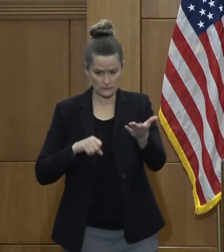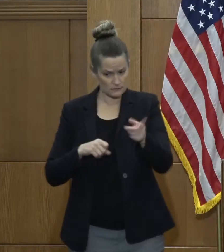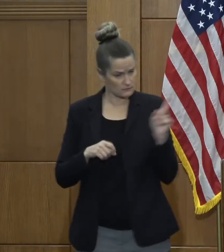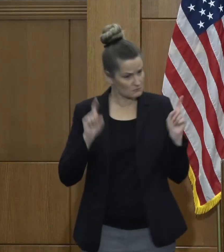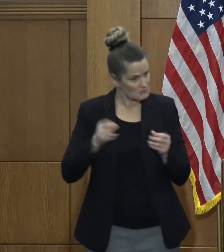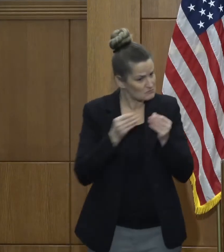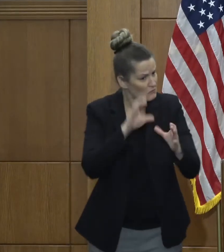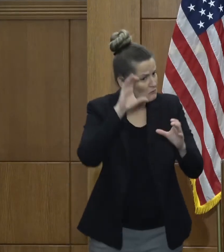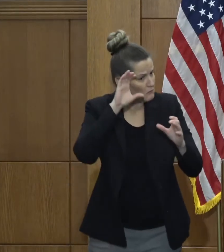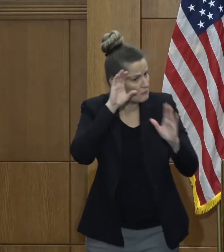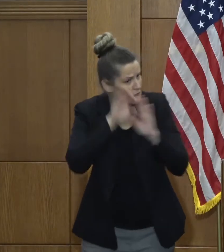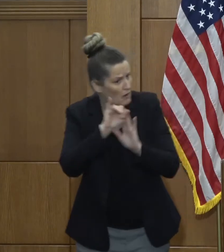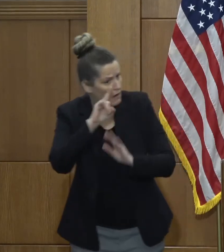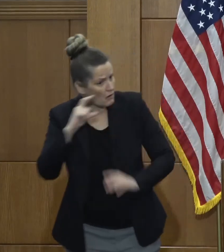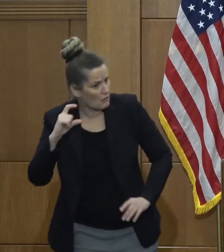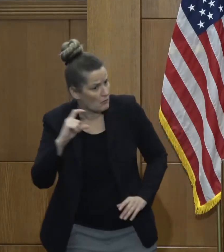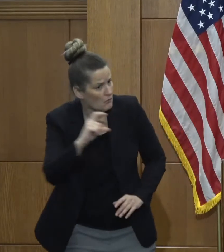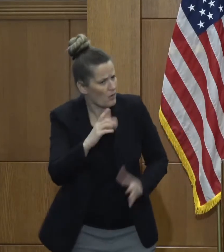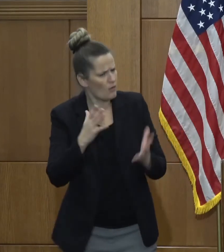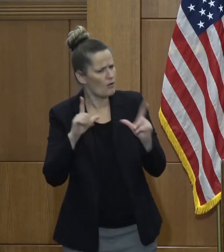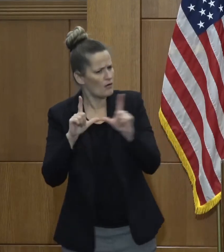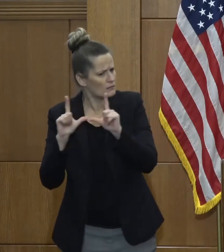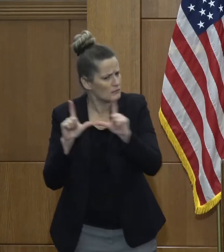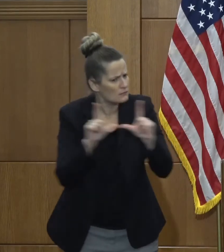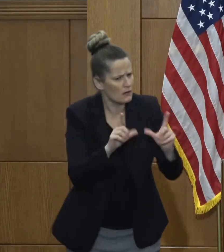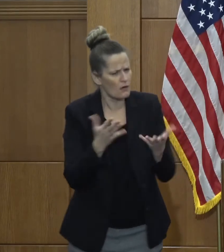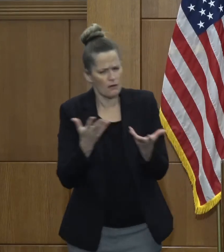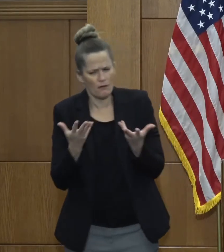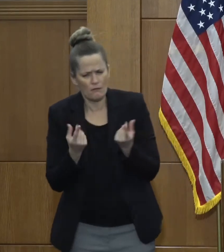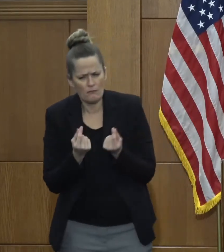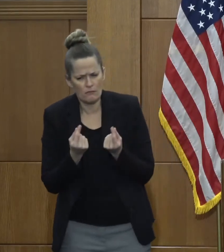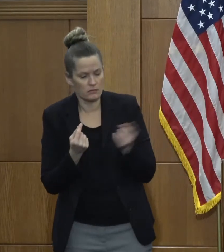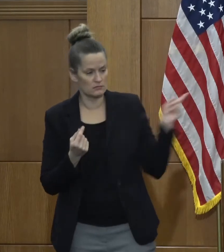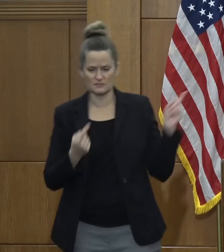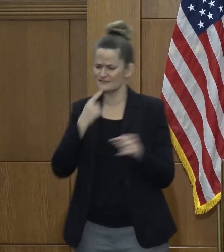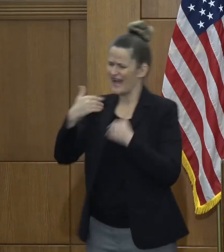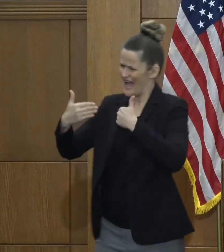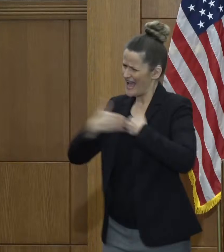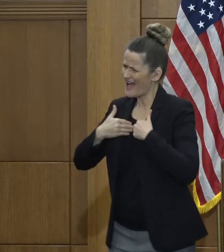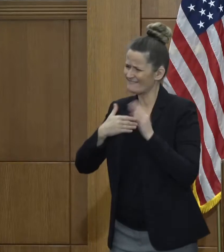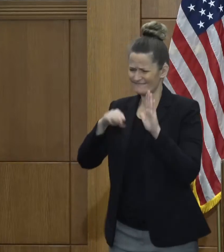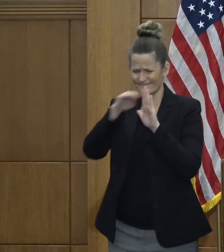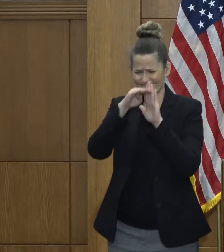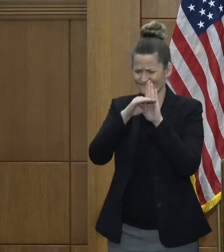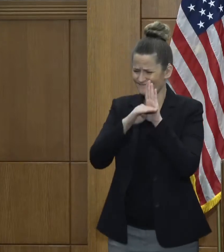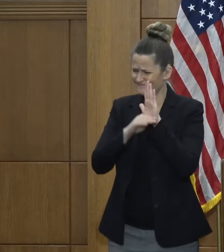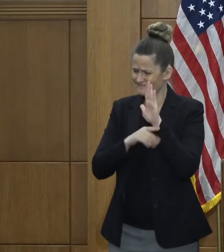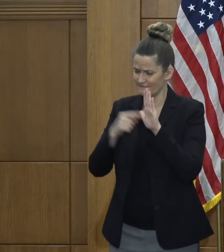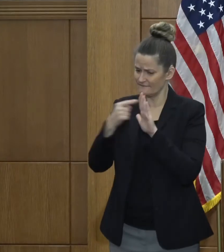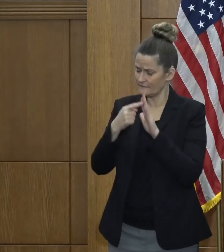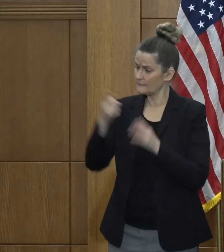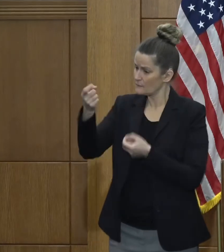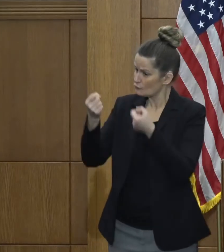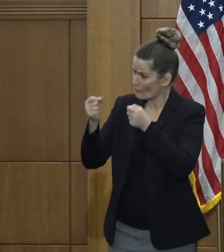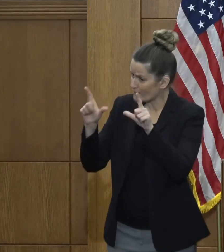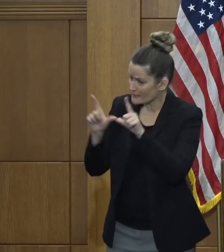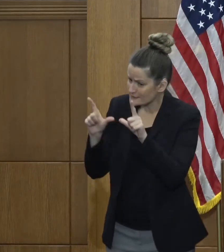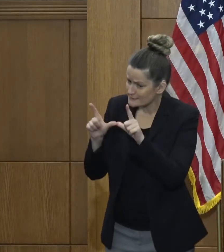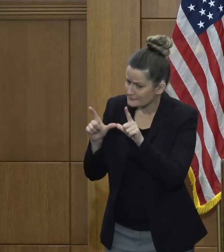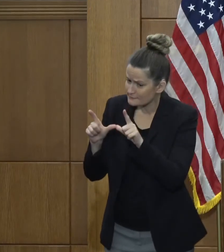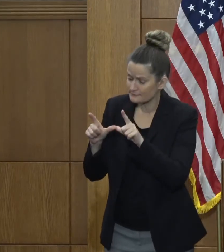to provide when they come to vote in Virginia. There's a list of acceptable IDs that includes everything from a driver's license to a utility bill.